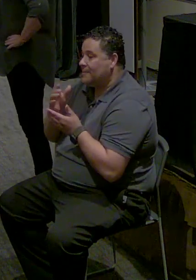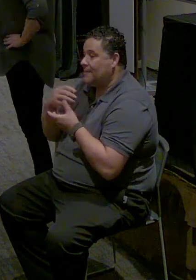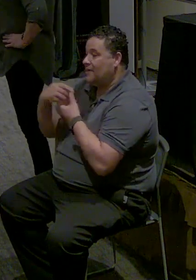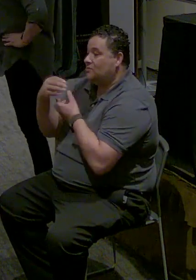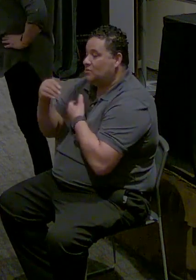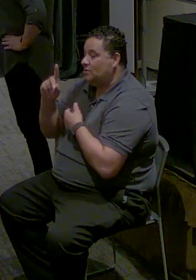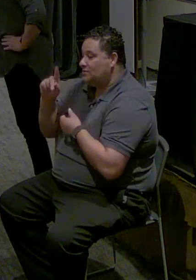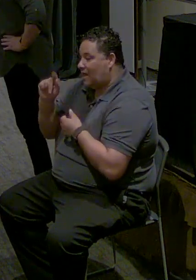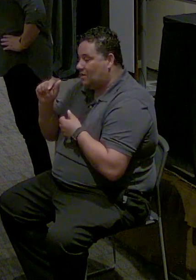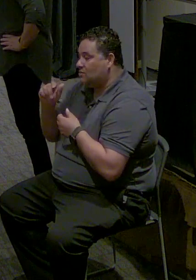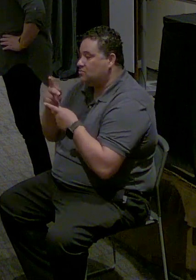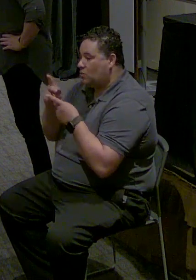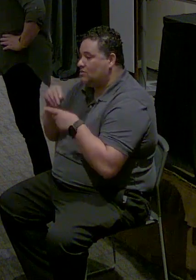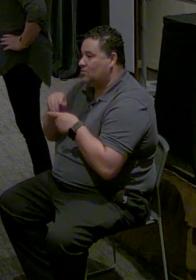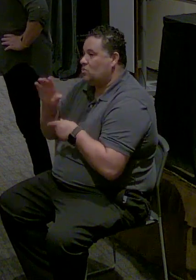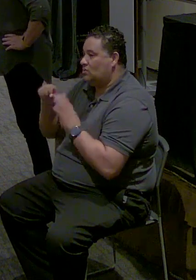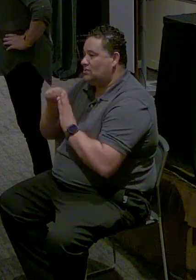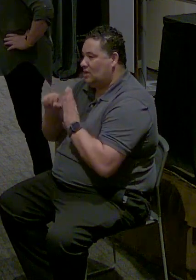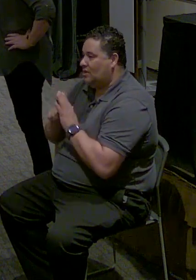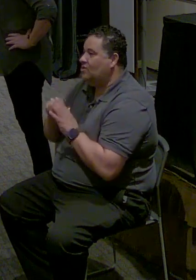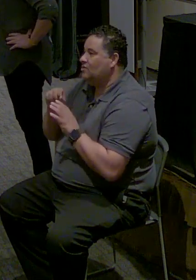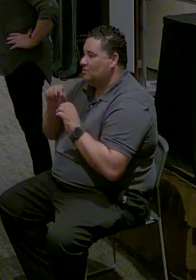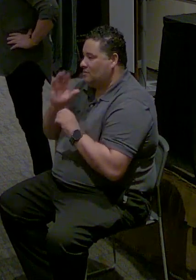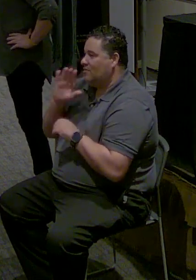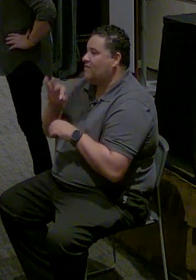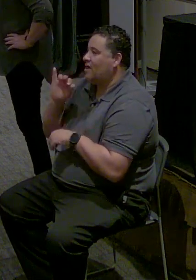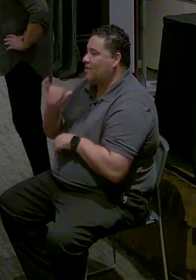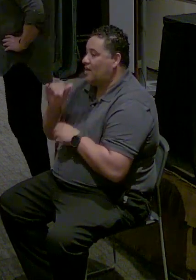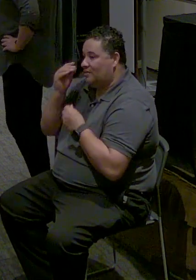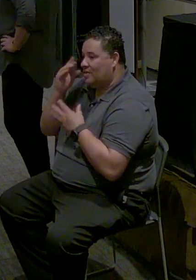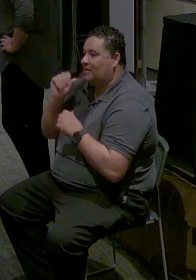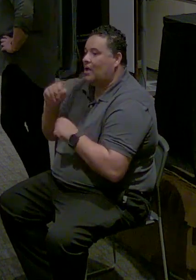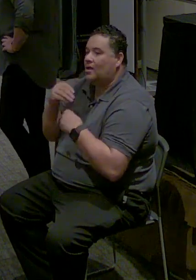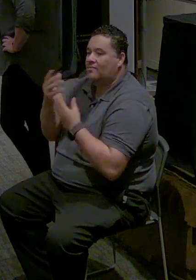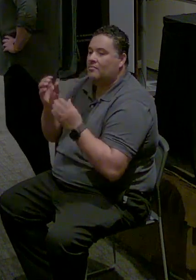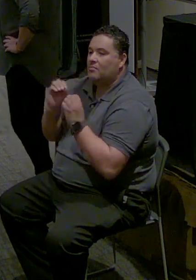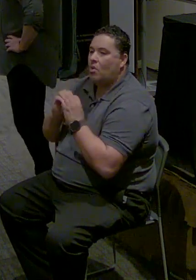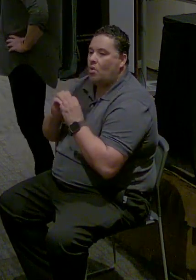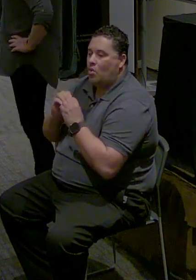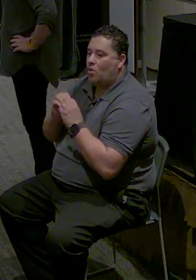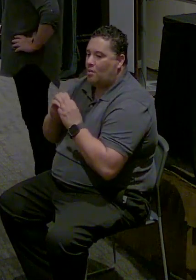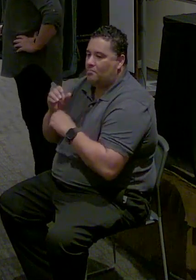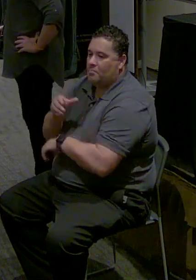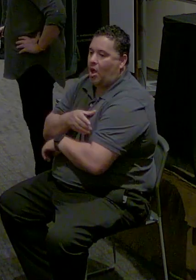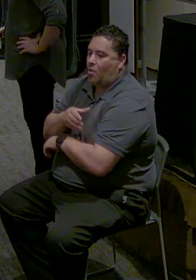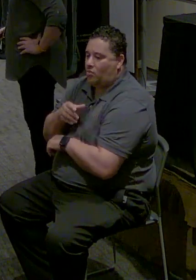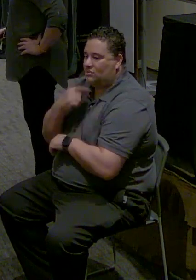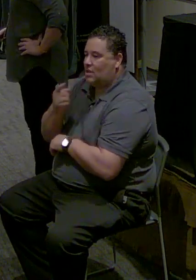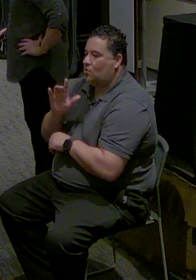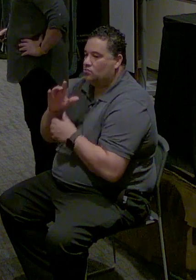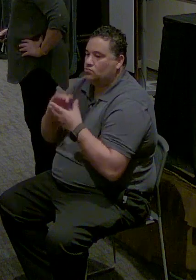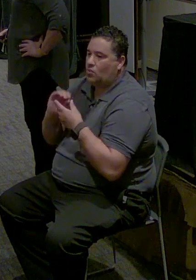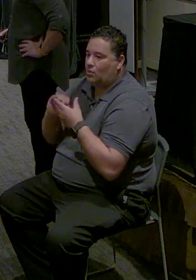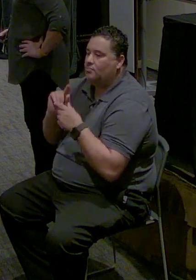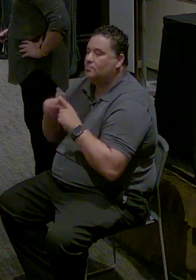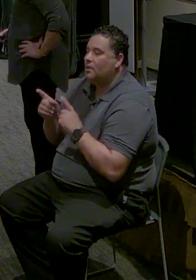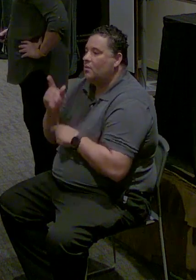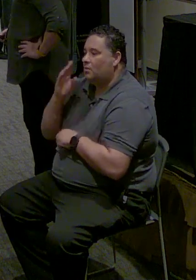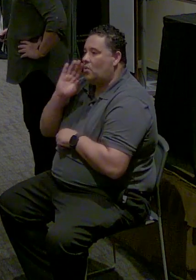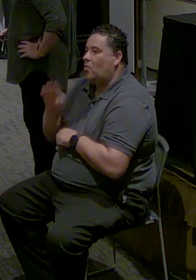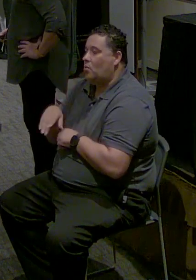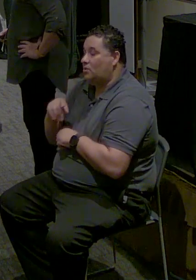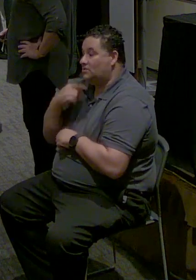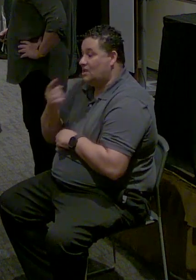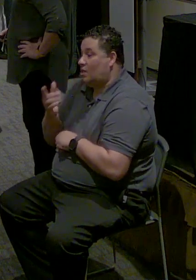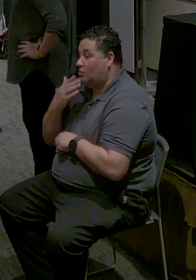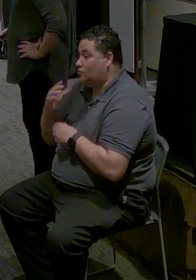your own state, you'll find that that data can in turn give you much more leverage with telling your story. But we know that in order for us to tell